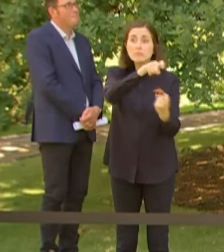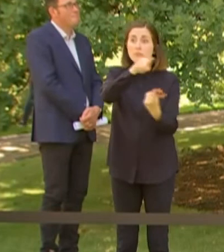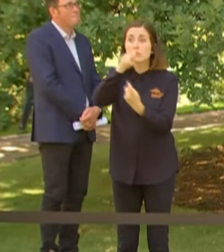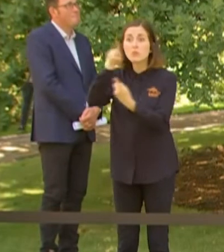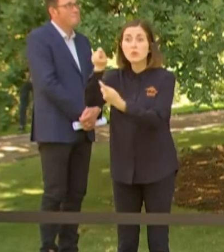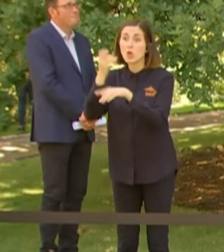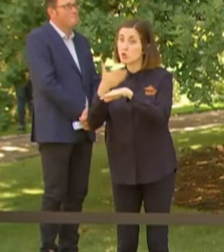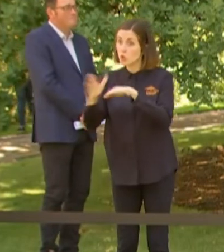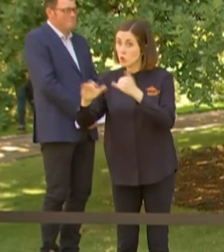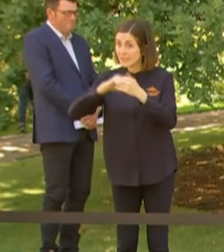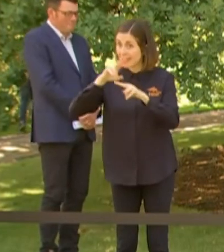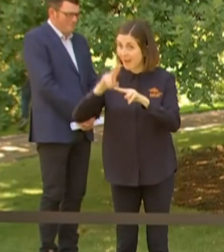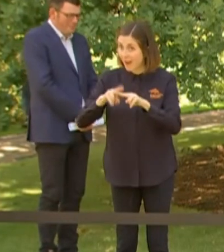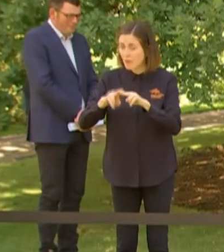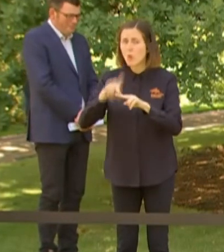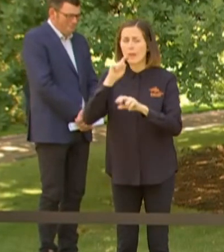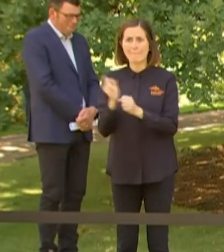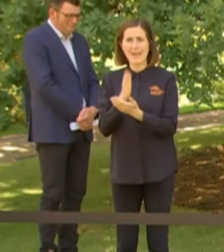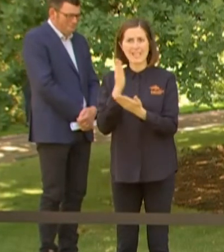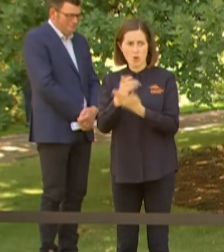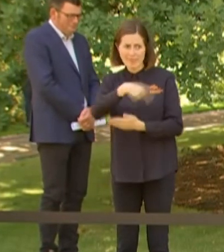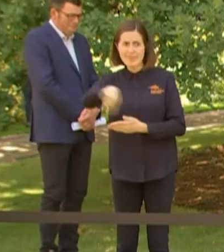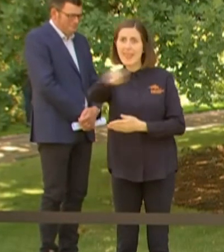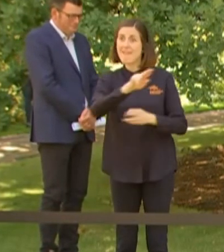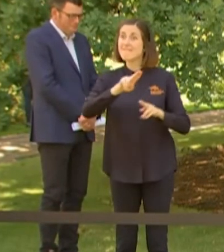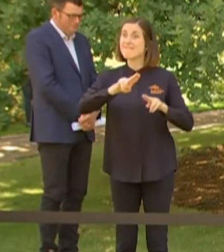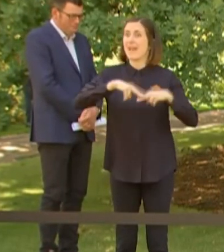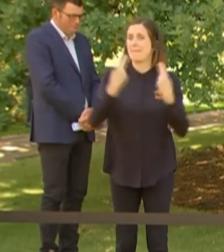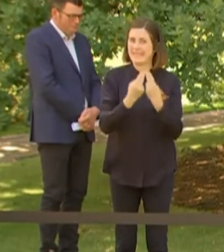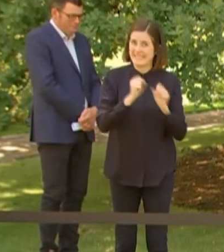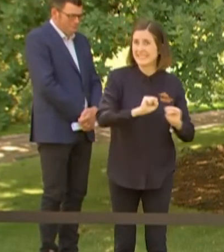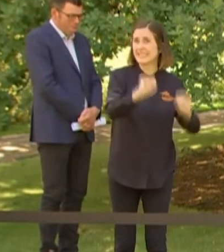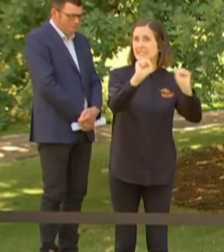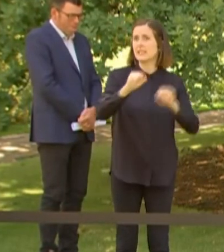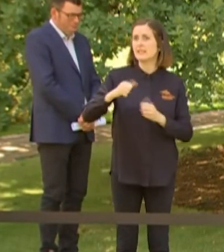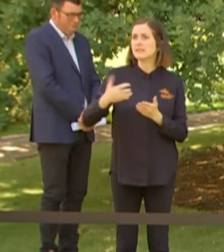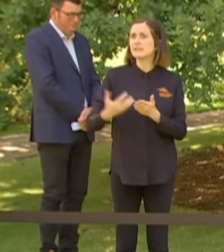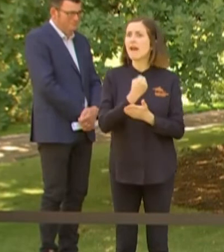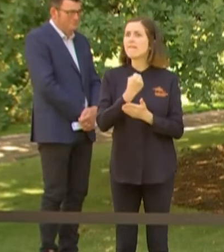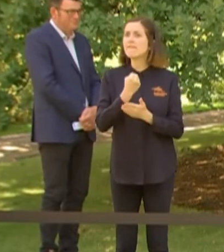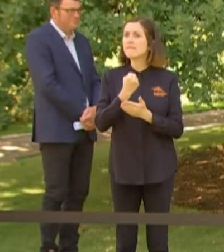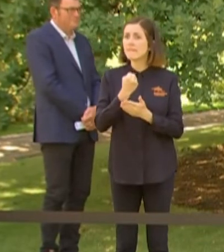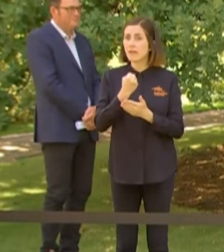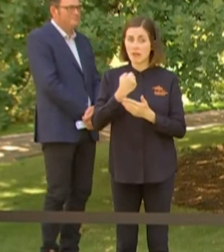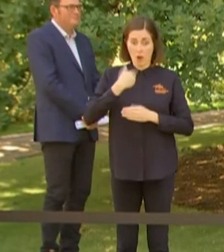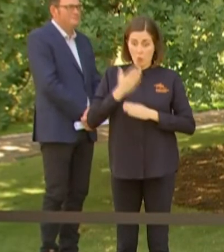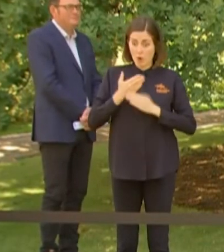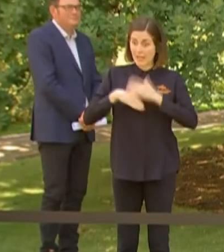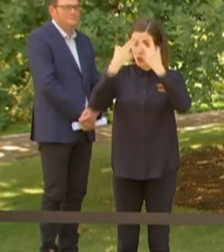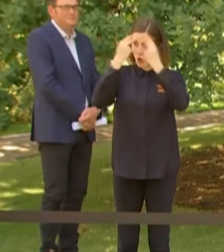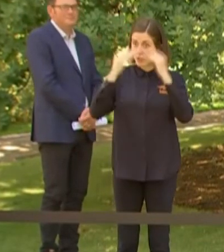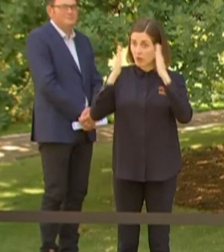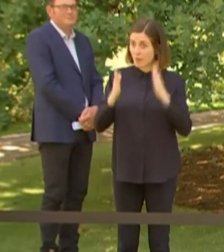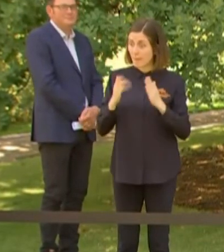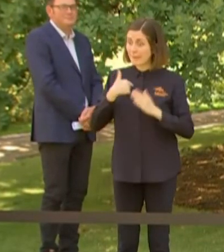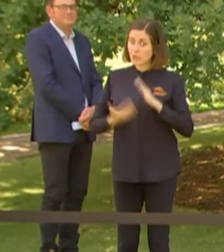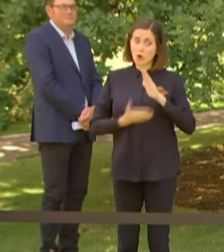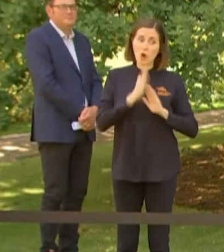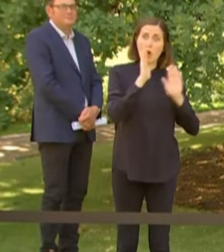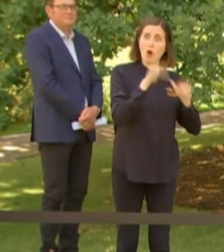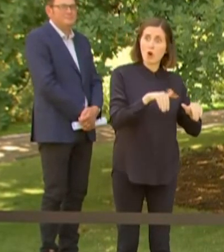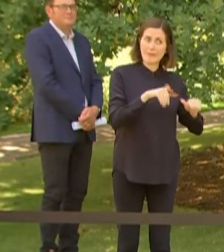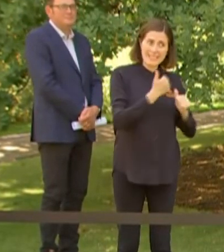in which we ensure that we don't have people who are employed who live with someone from aged care. Victoria Police are going through